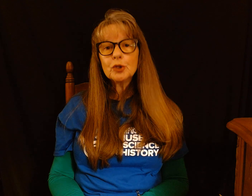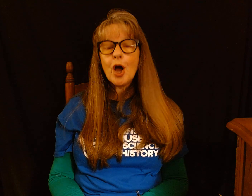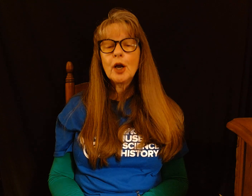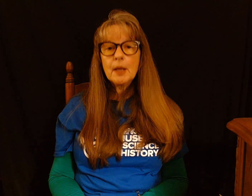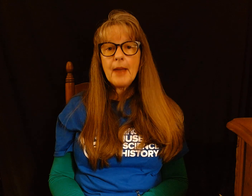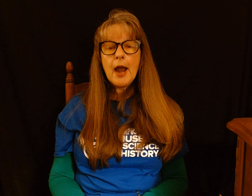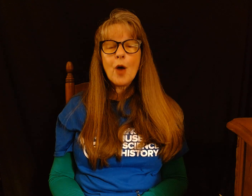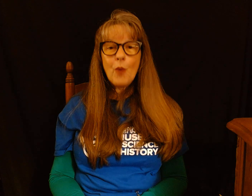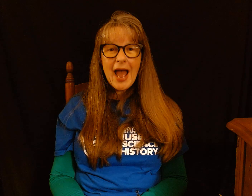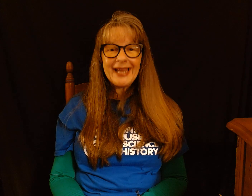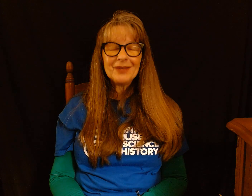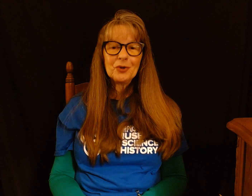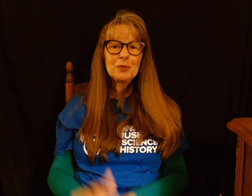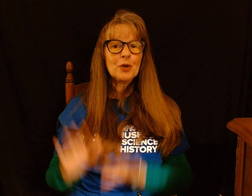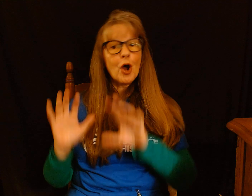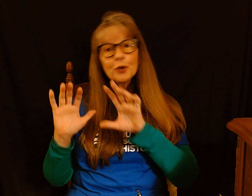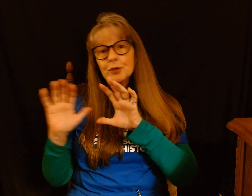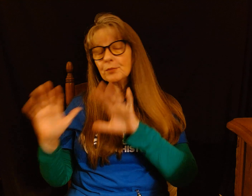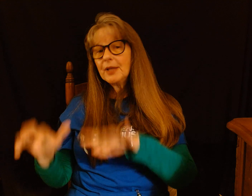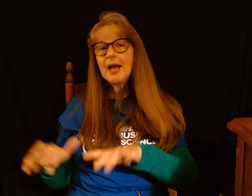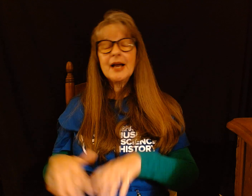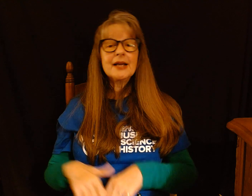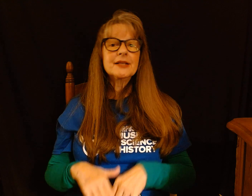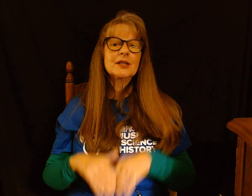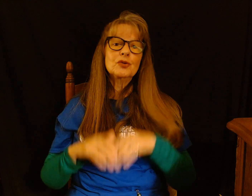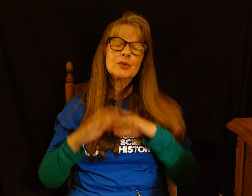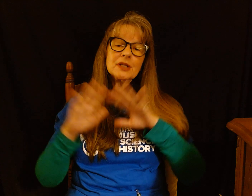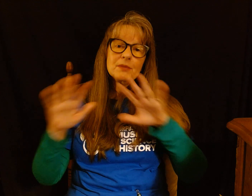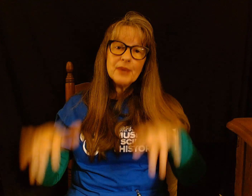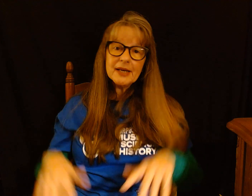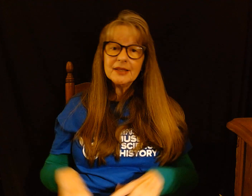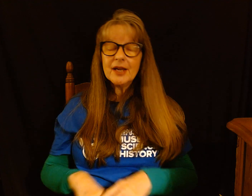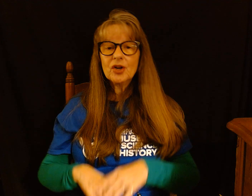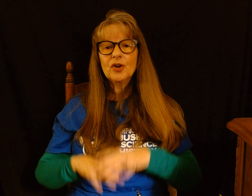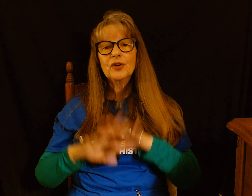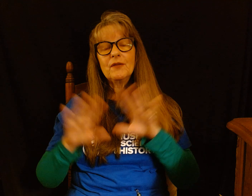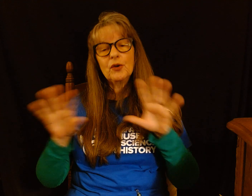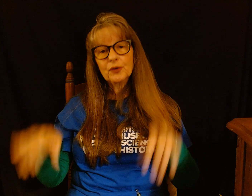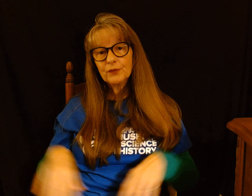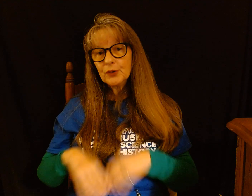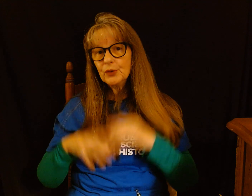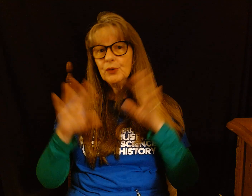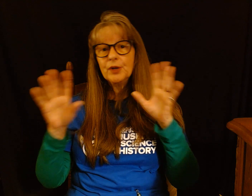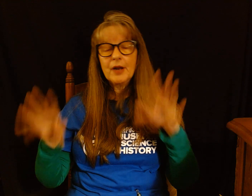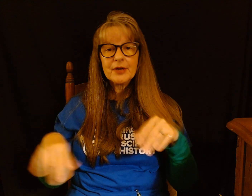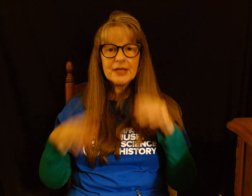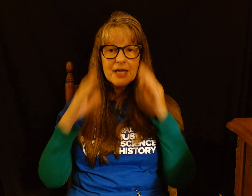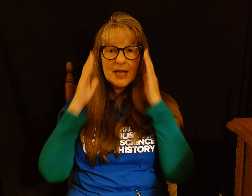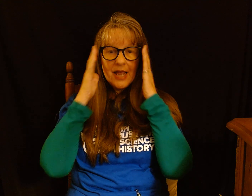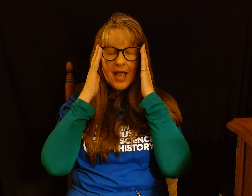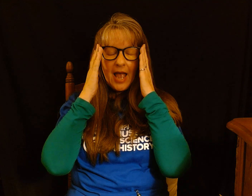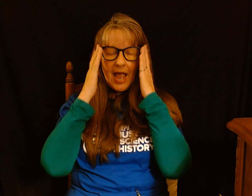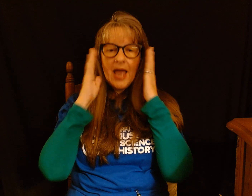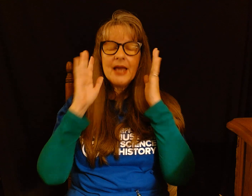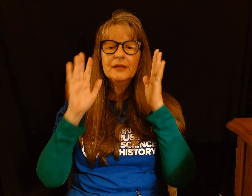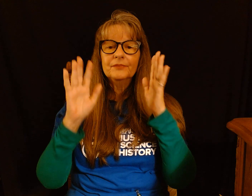talking about a wagon where you put all your supplies and you sleep back there and you have all your food and everything and